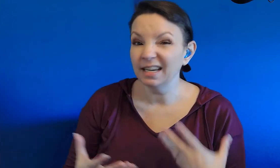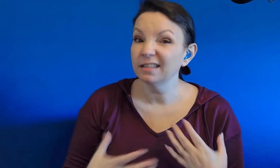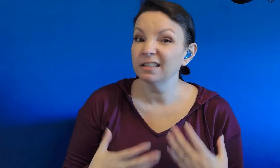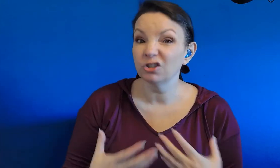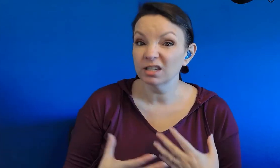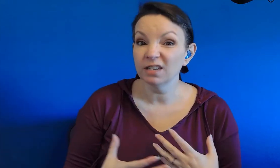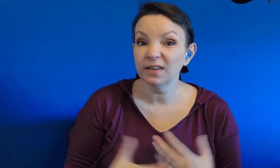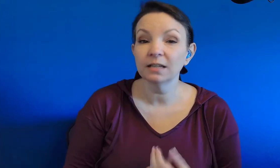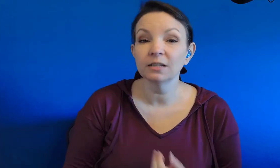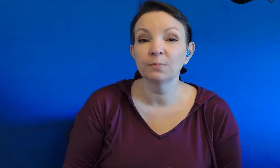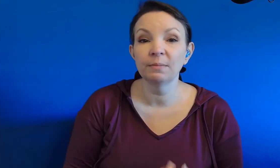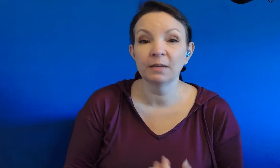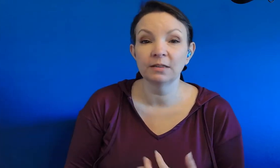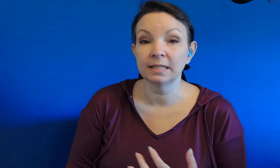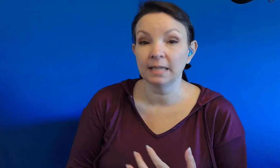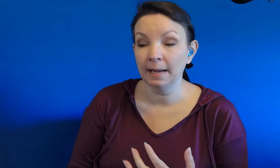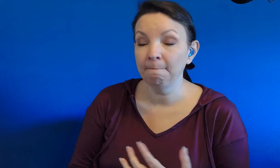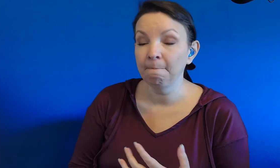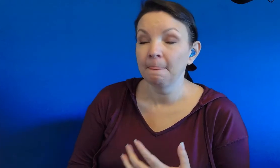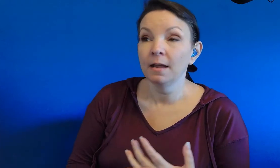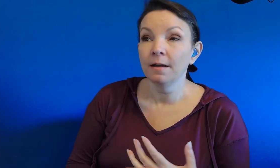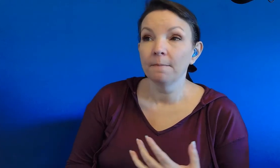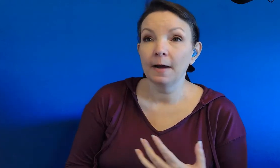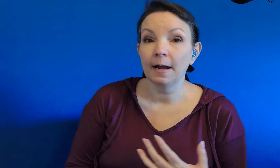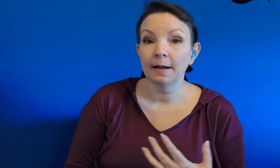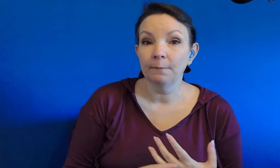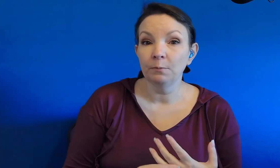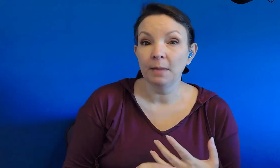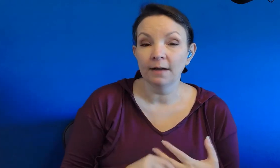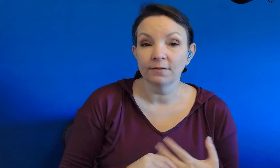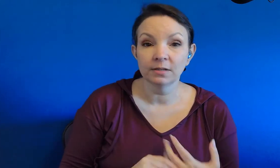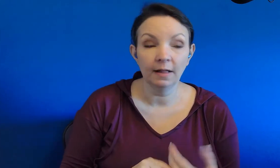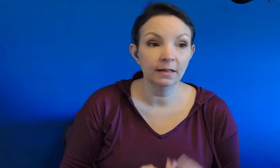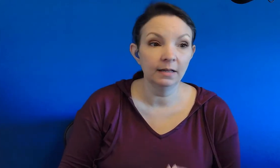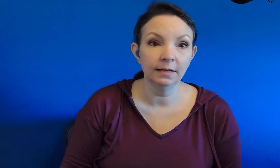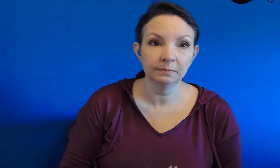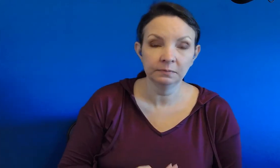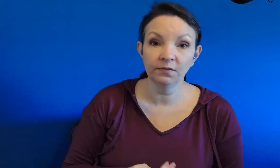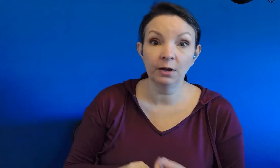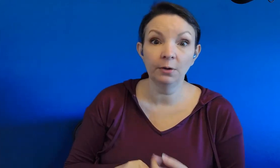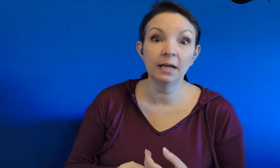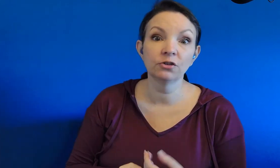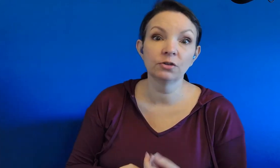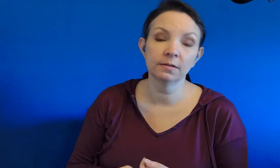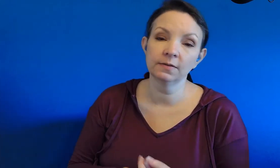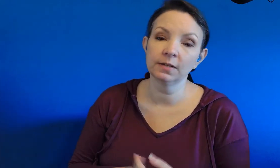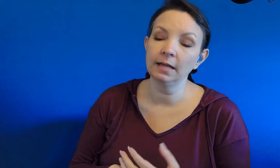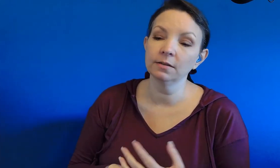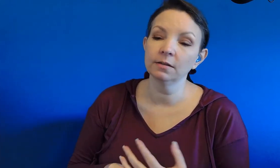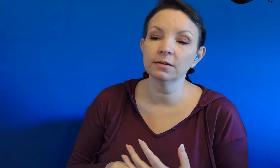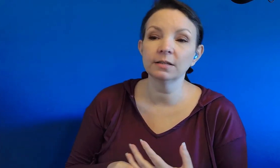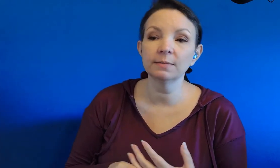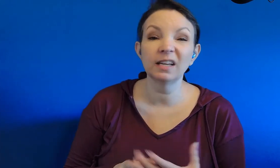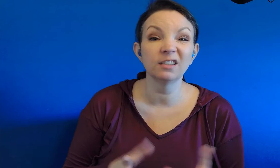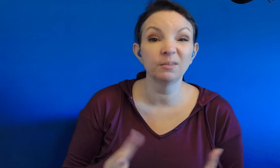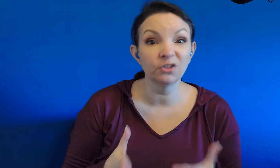gist of it is pretty much the same, but may have slightly variations of signs. There are some signs I'll be showing you